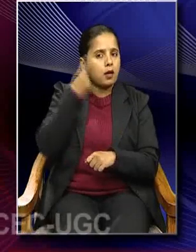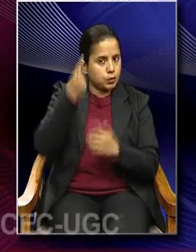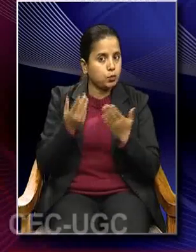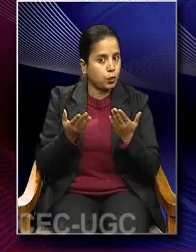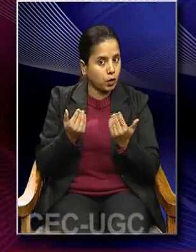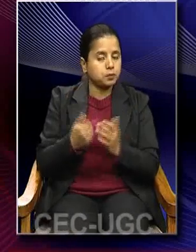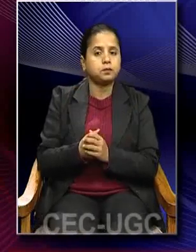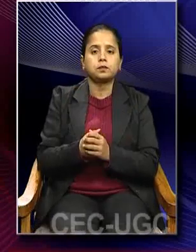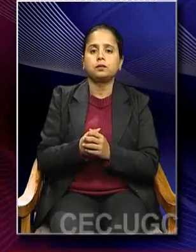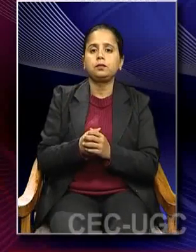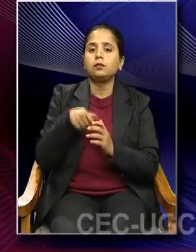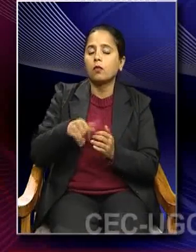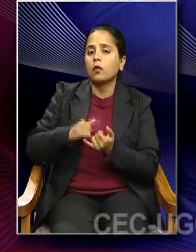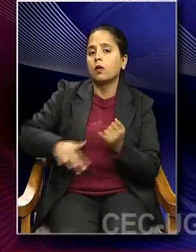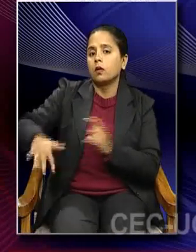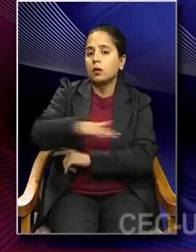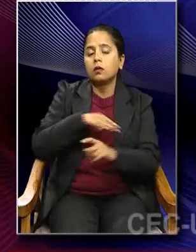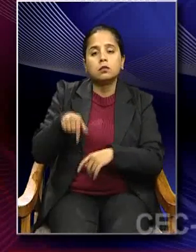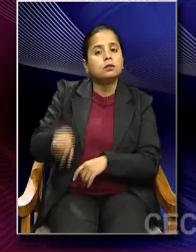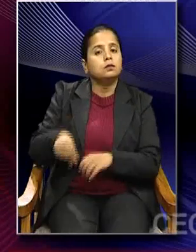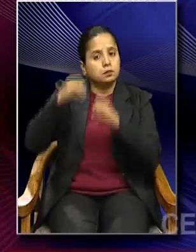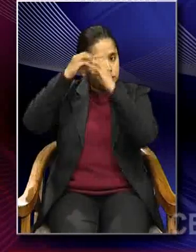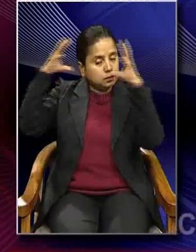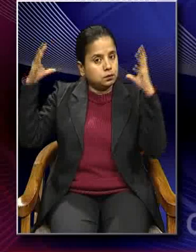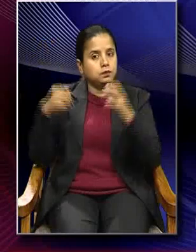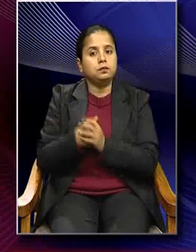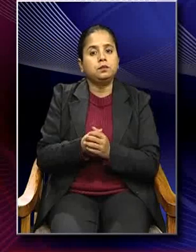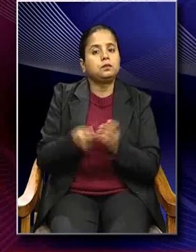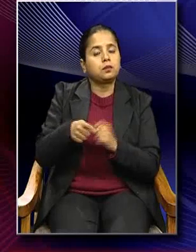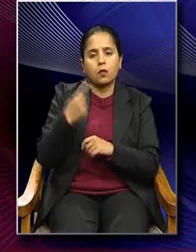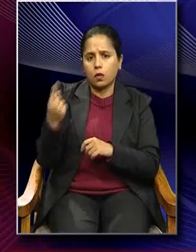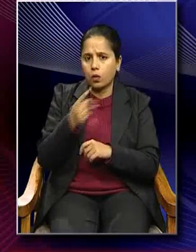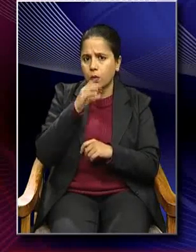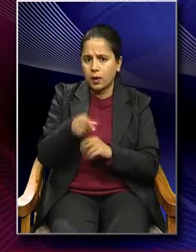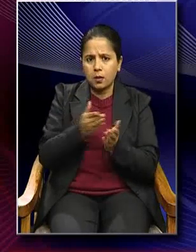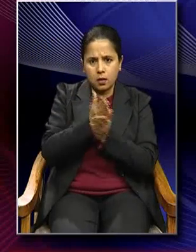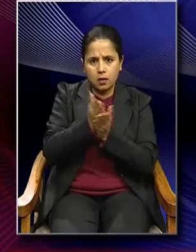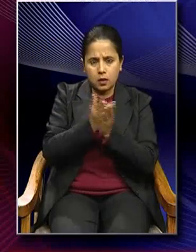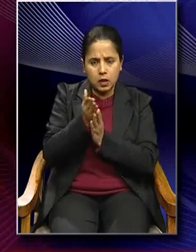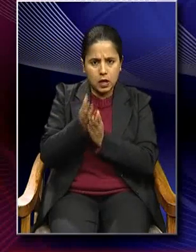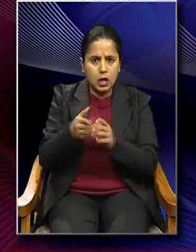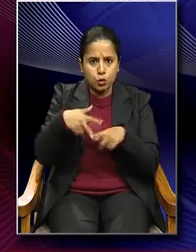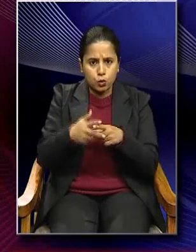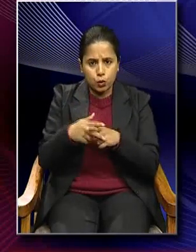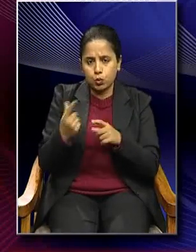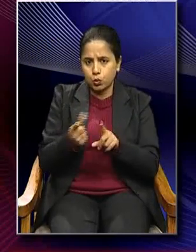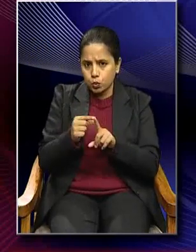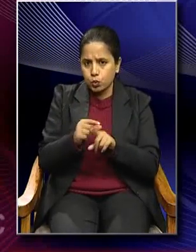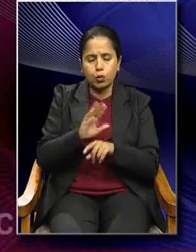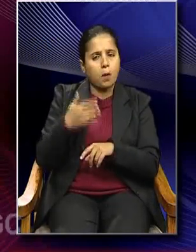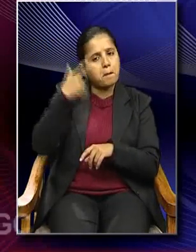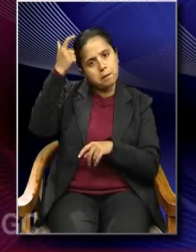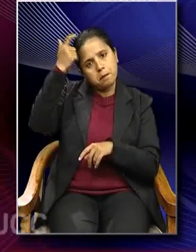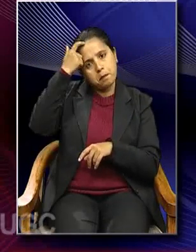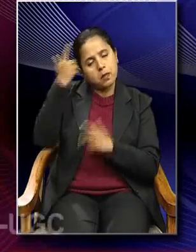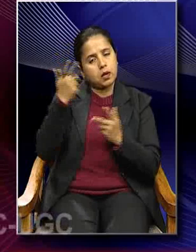understand that the sociological imagination is just not a methodological tool. It is a mindset.